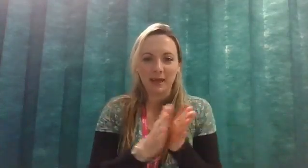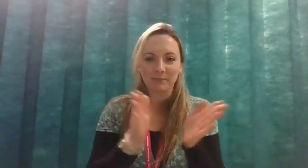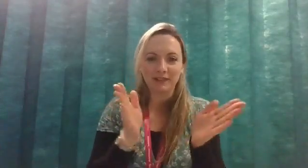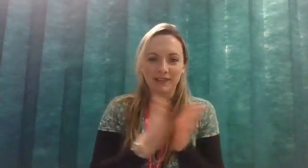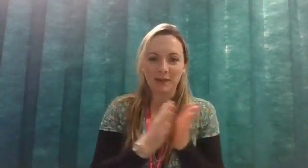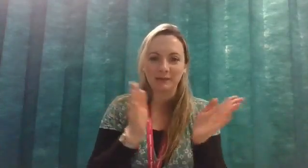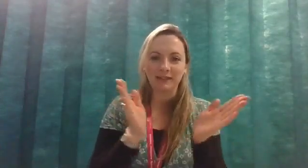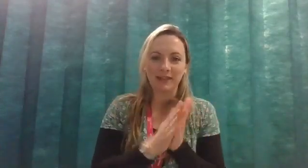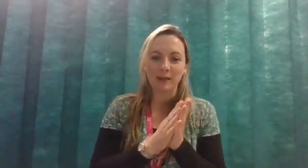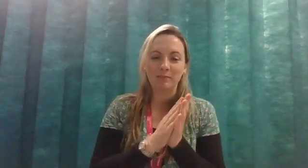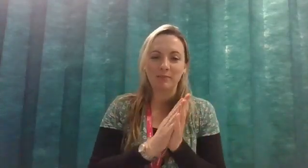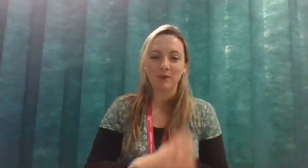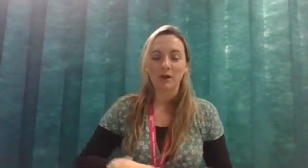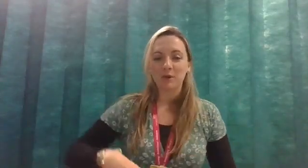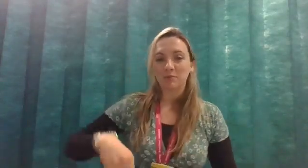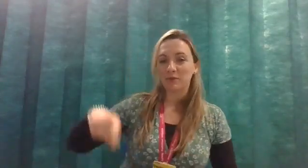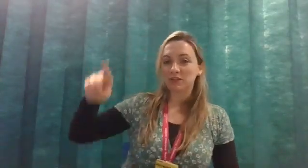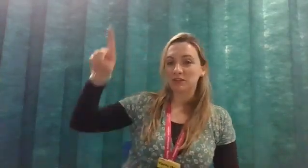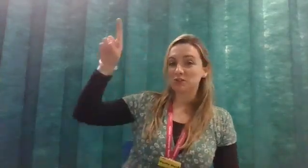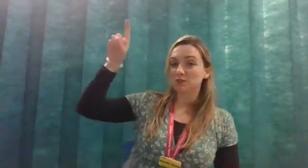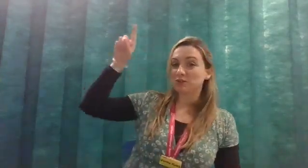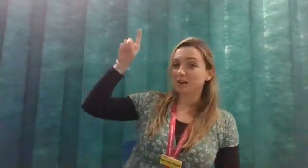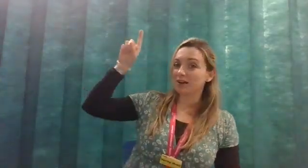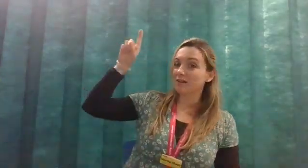clap, clap, clap. Point to the